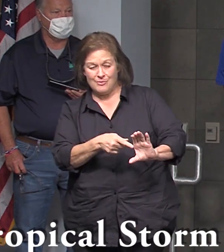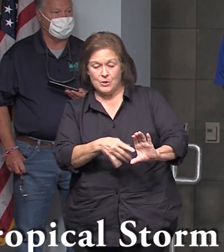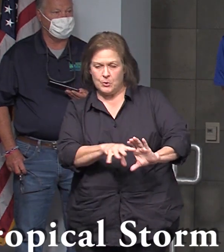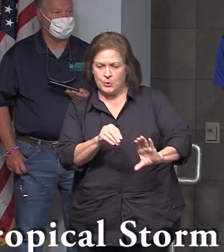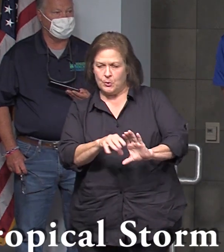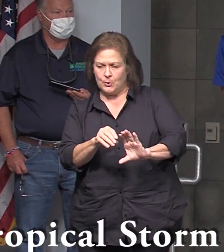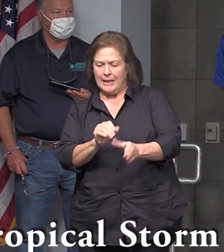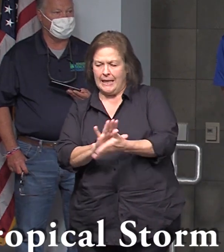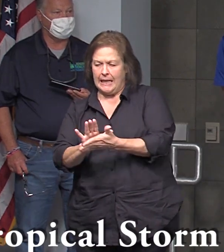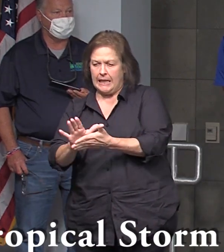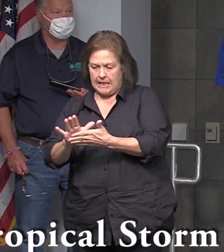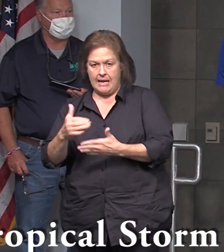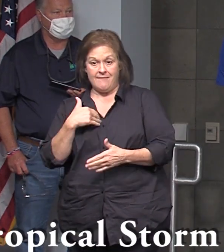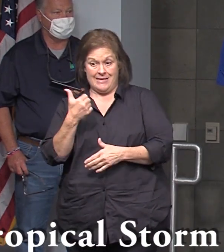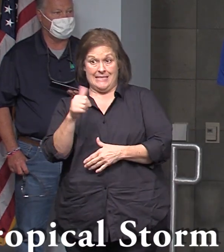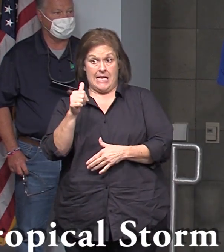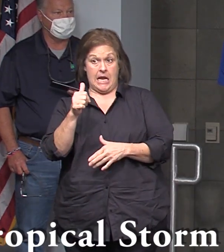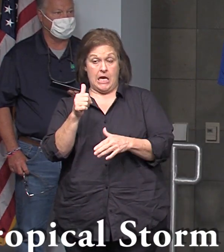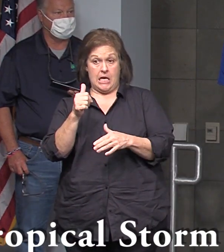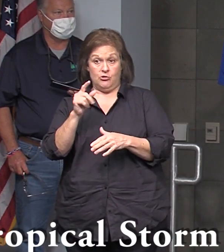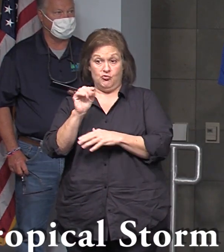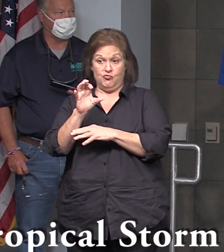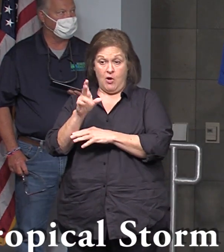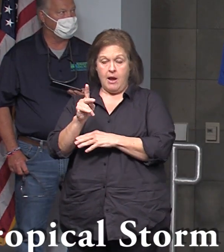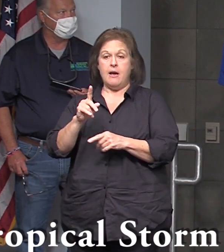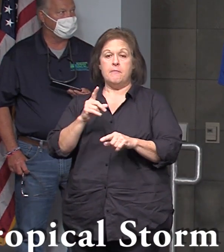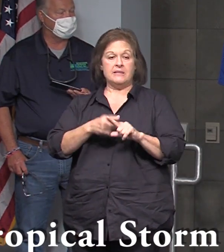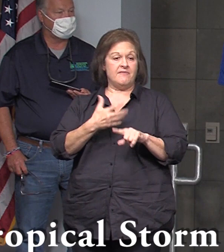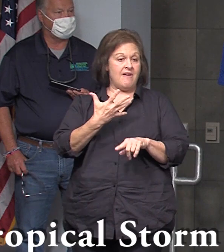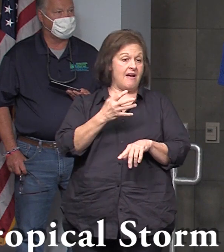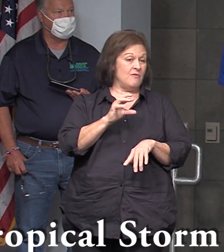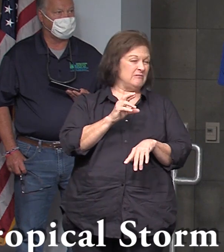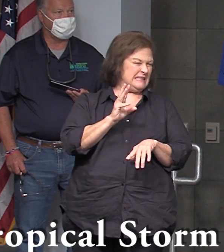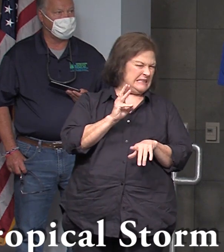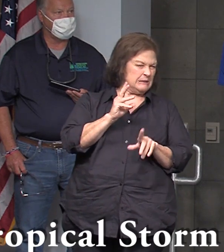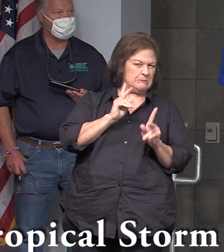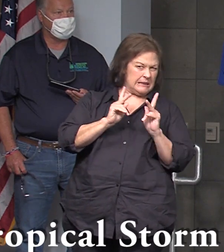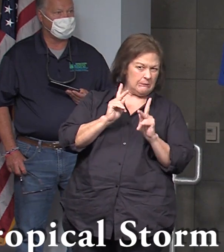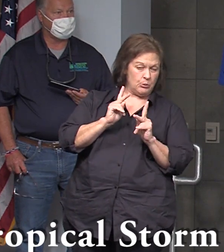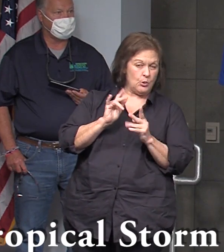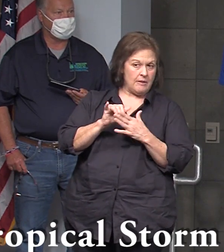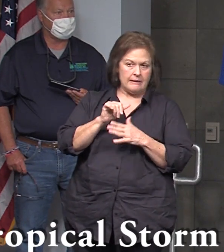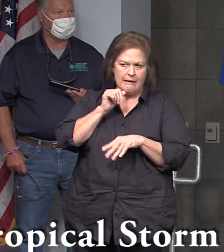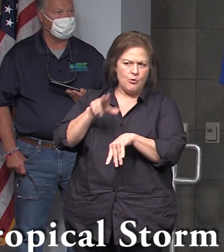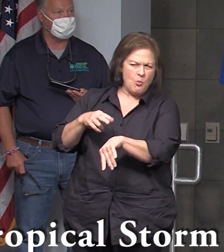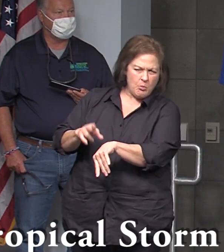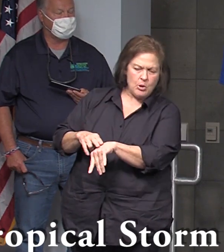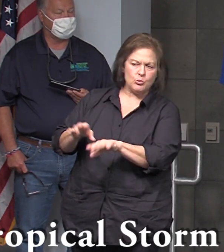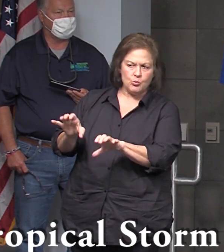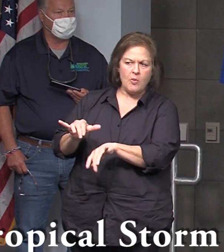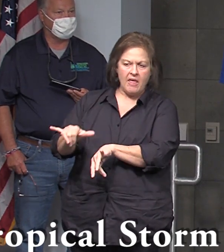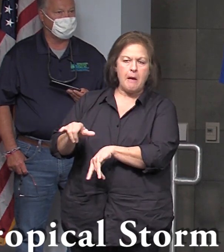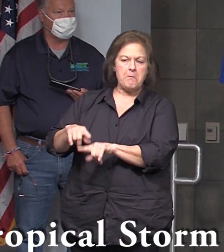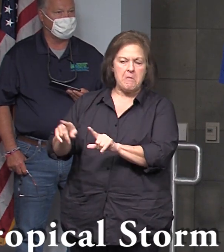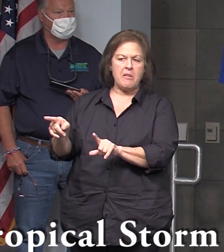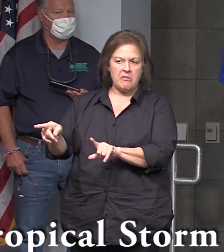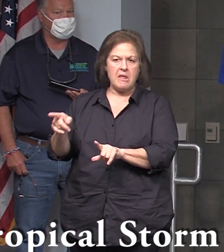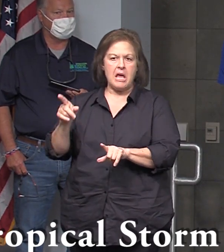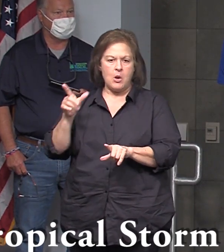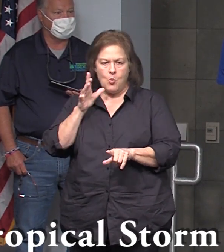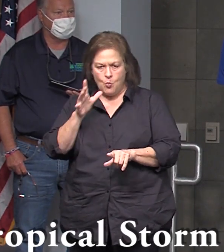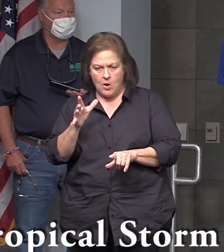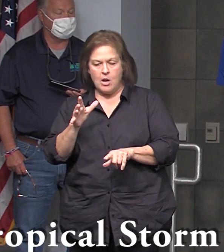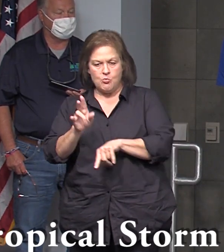those trucks, but we also have five or six crews that of people who don't normally do that on a daily basis, but they're in and